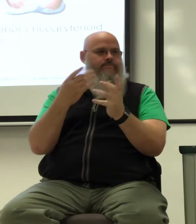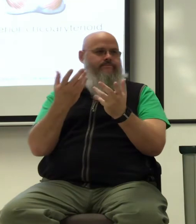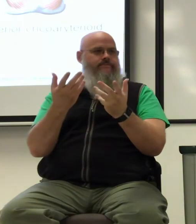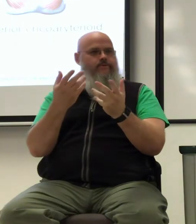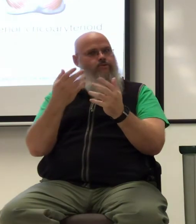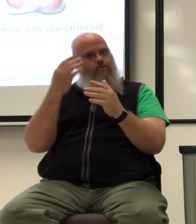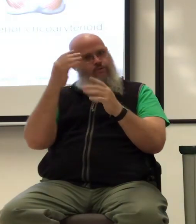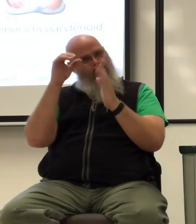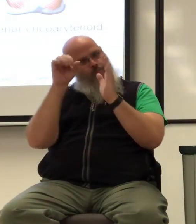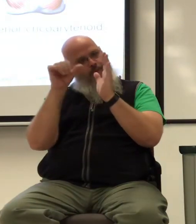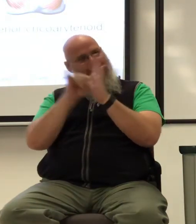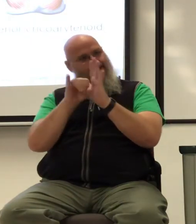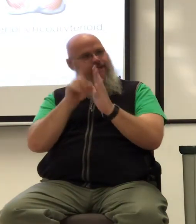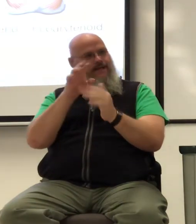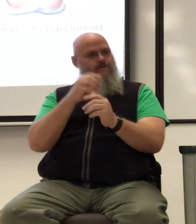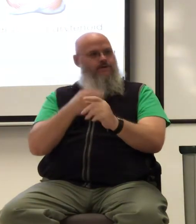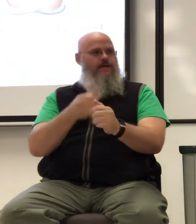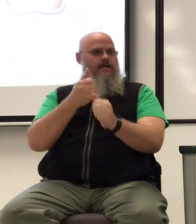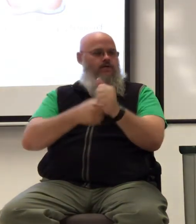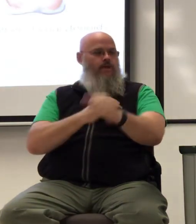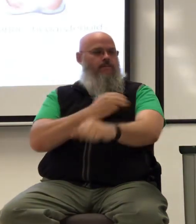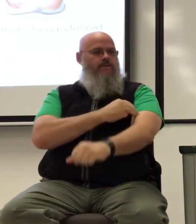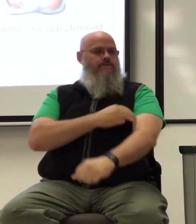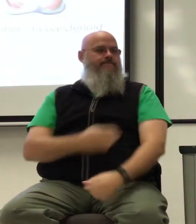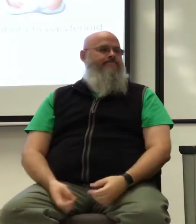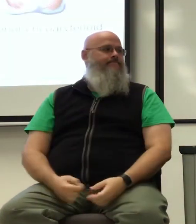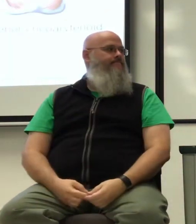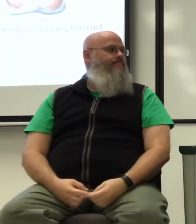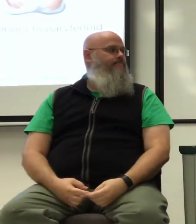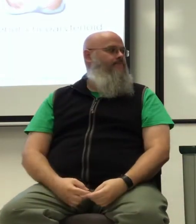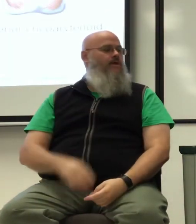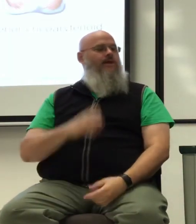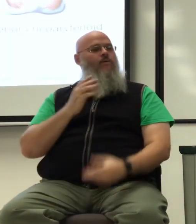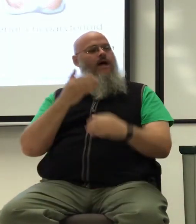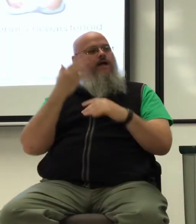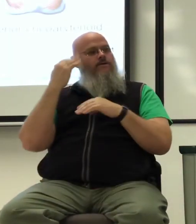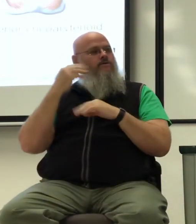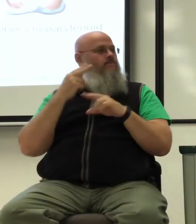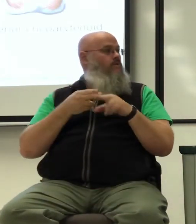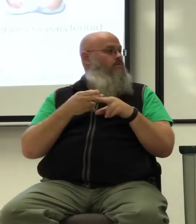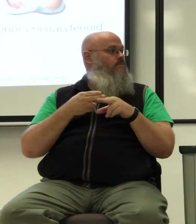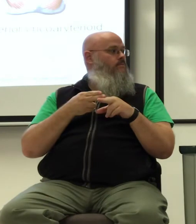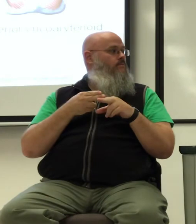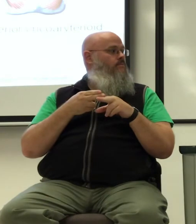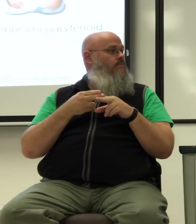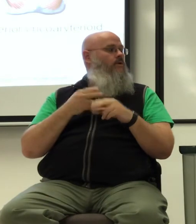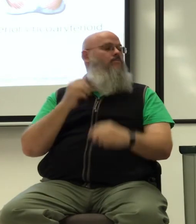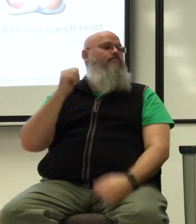Okay, then the other one, the one on the back, well, that's why they call it posterior.